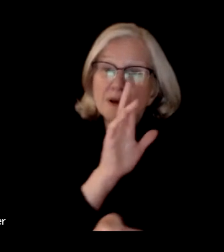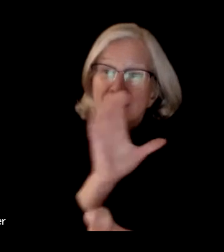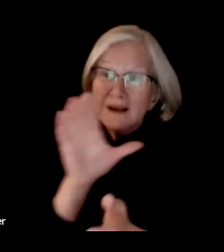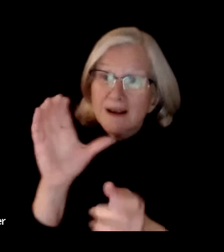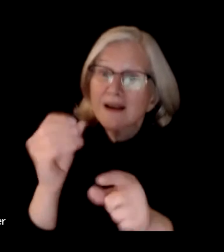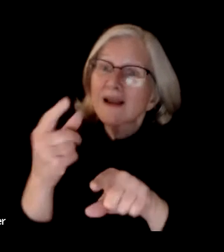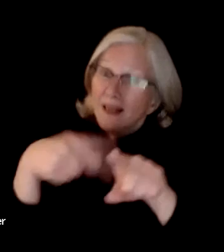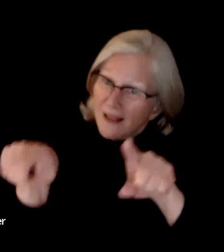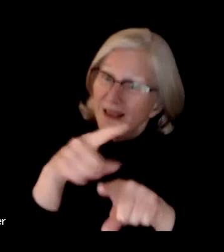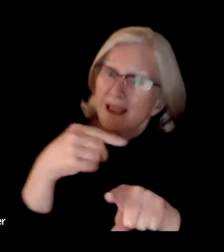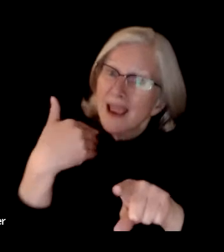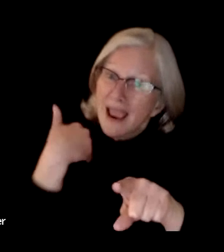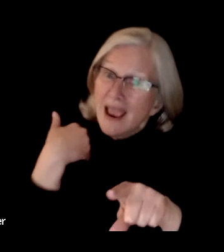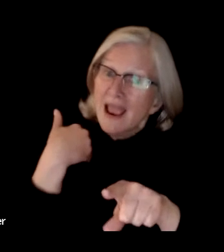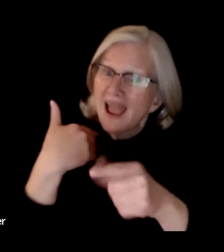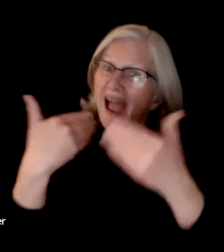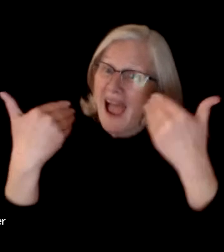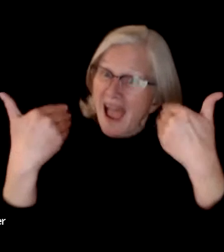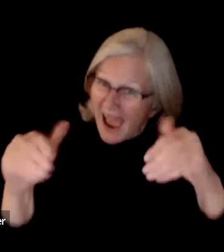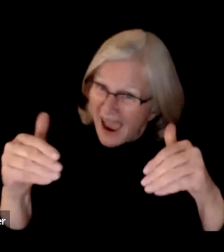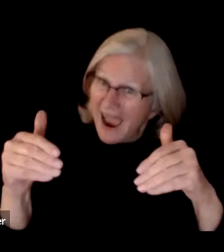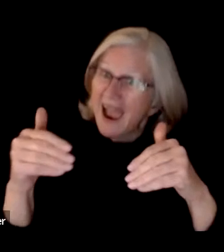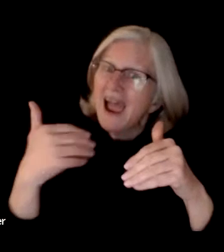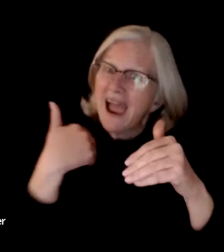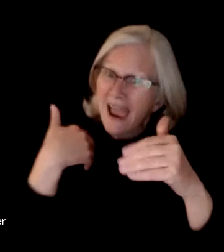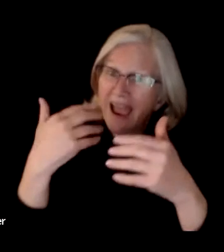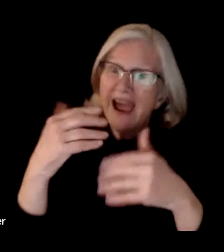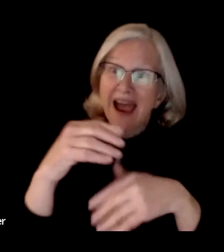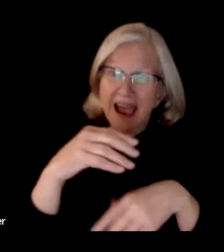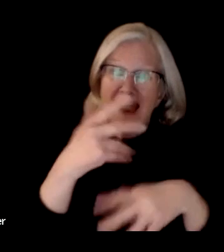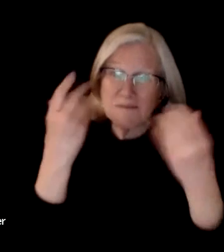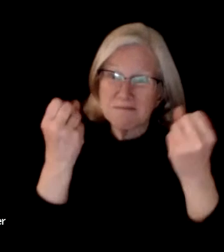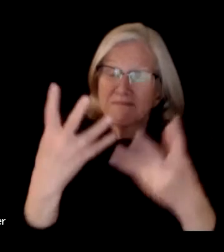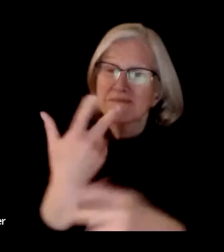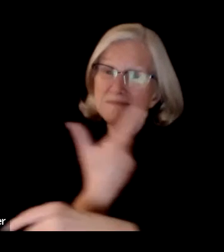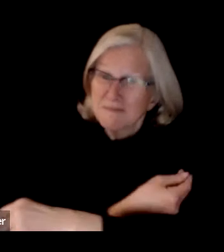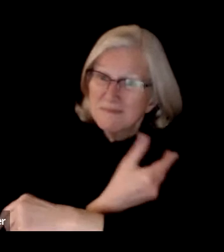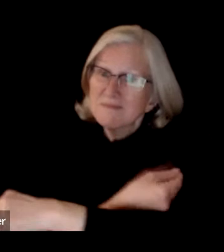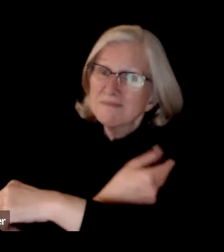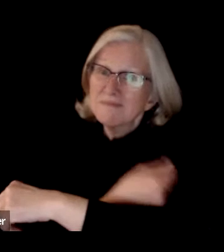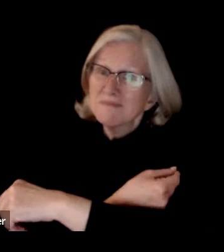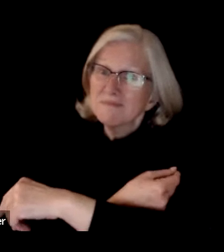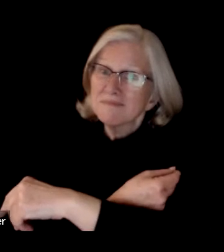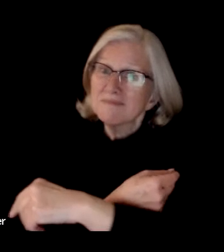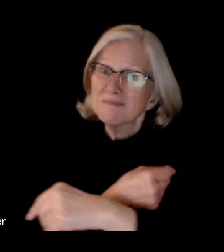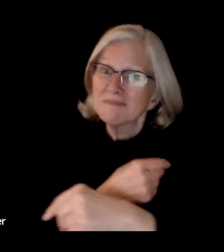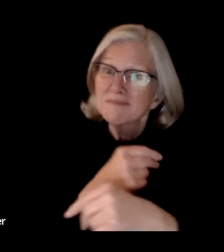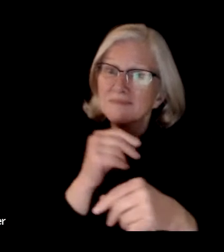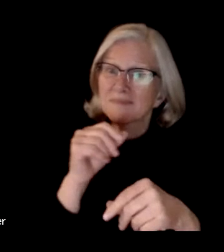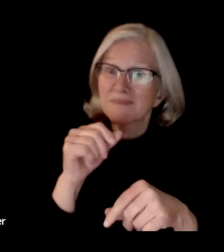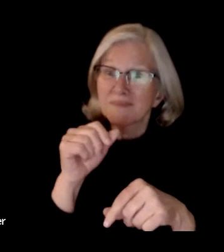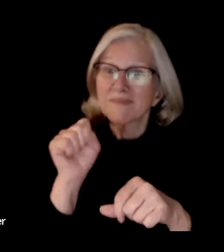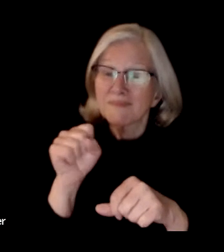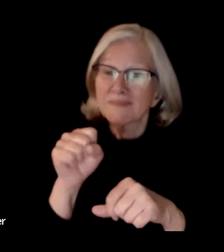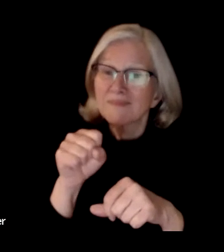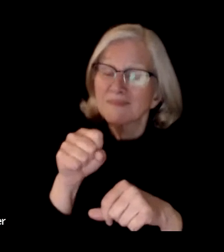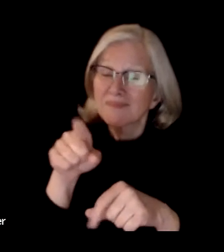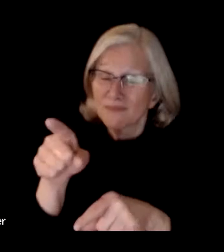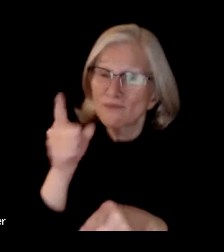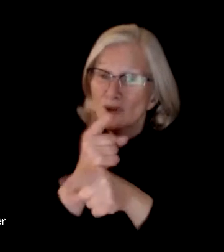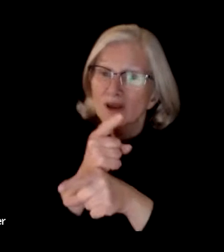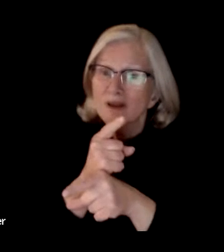huge portion of our long-term care facilities and assisted livings to work with. And so you're right, that does make a difference.